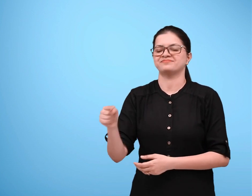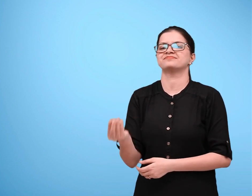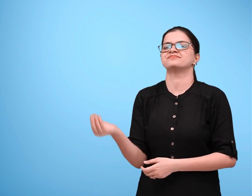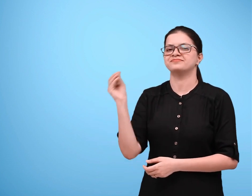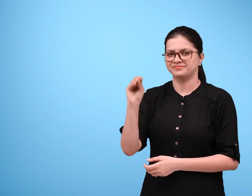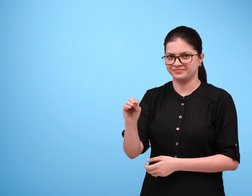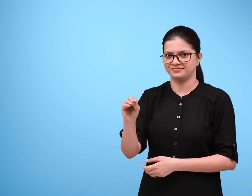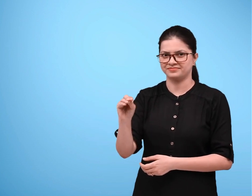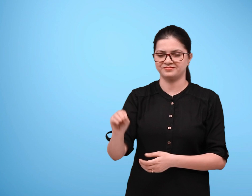blank.